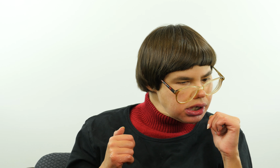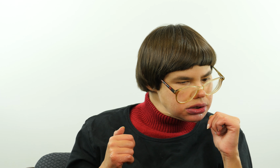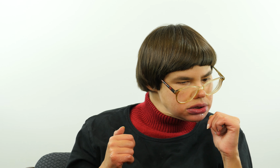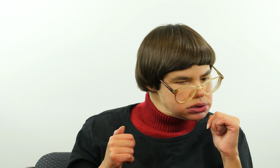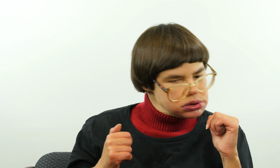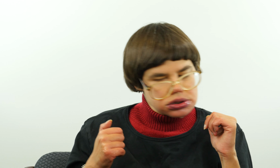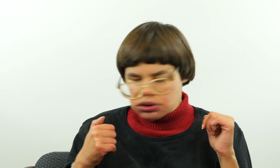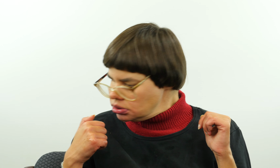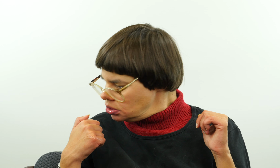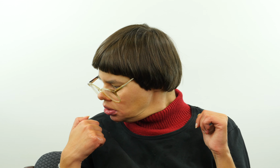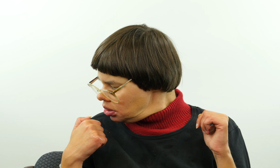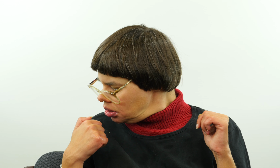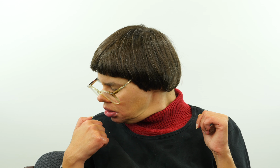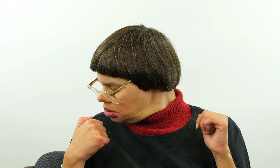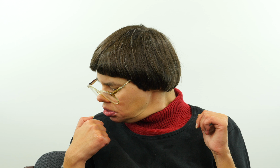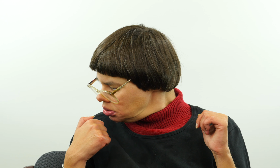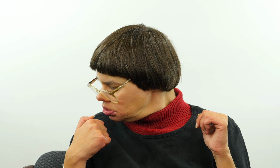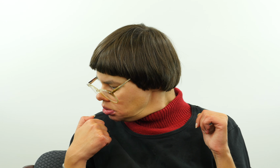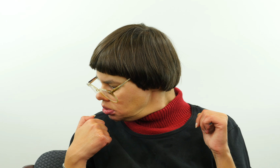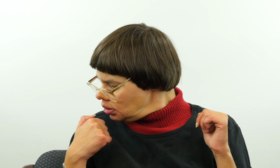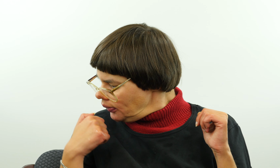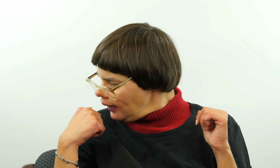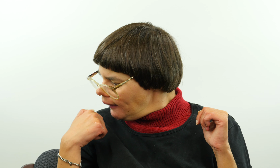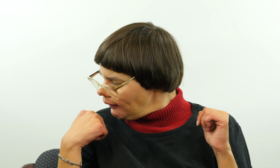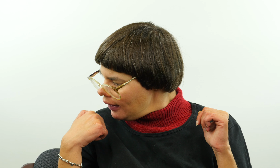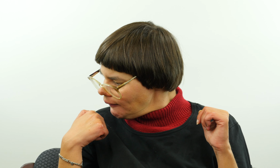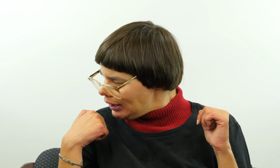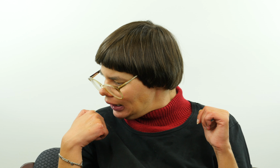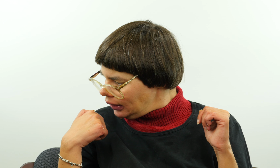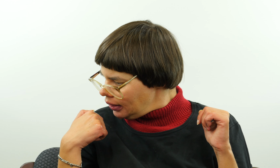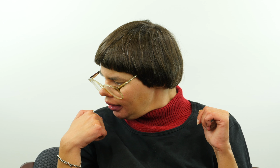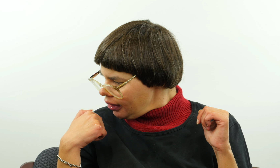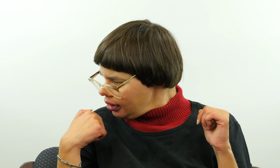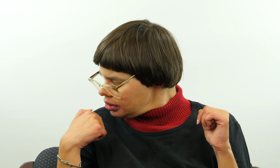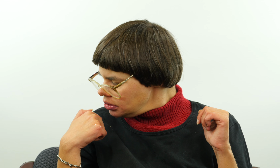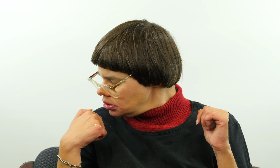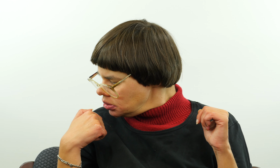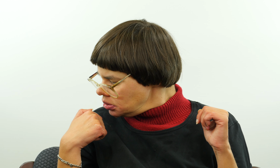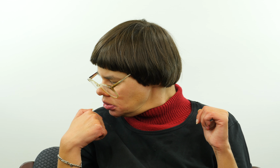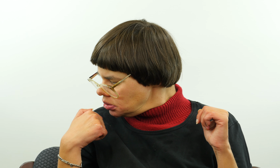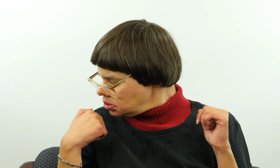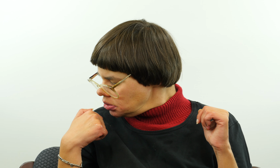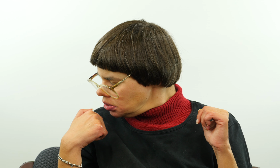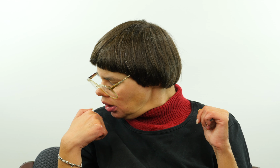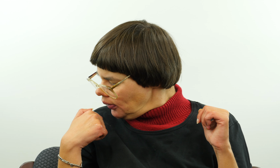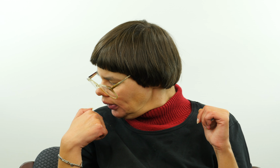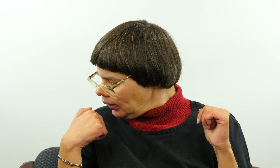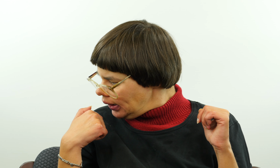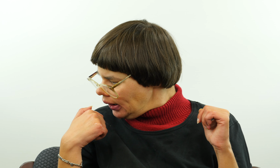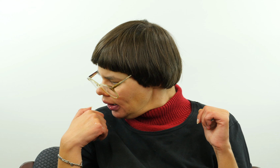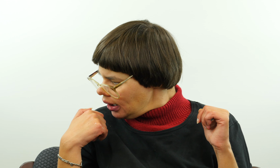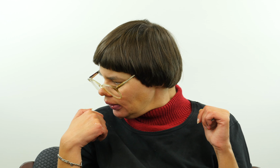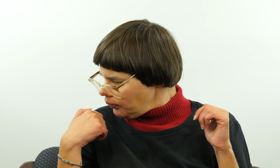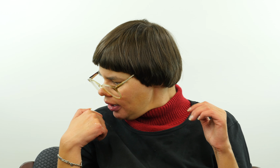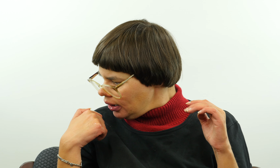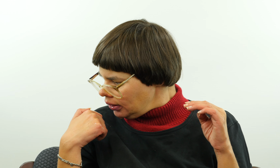Yeah. How about Bailey? I'm to be happy. Yeah. I'm really getting tired of the band.